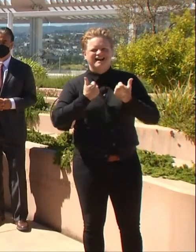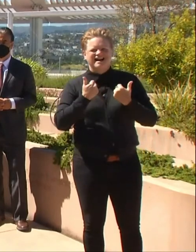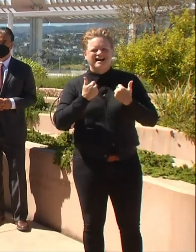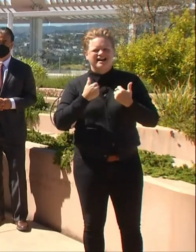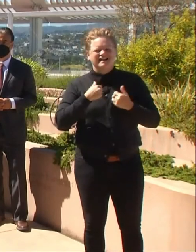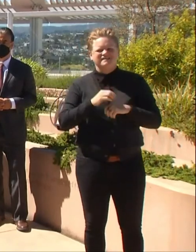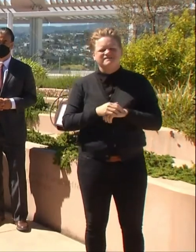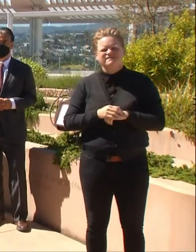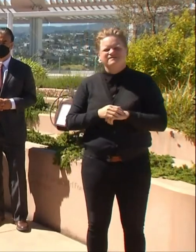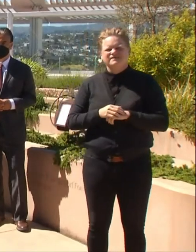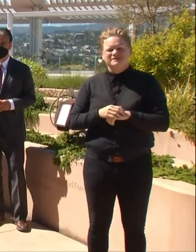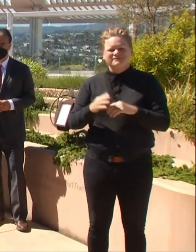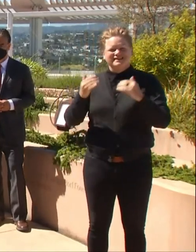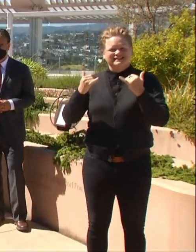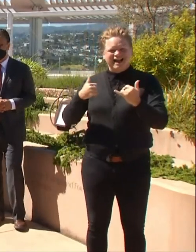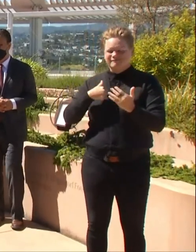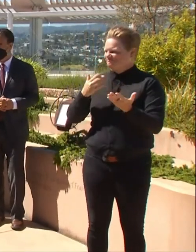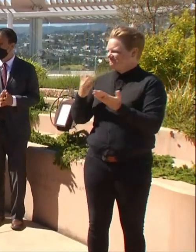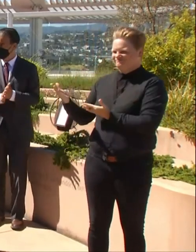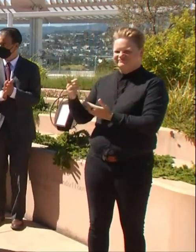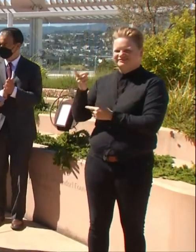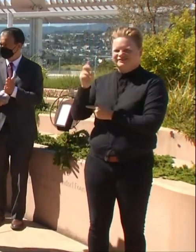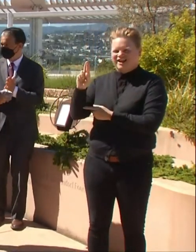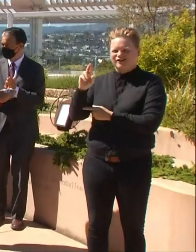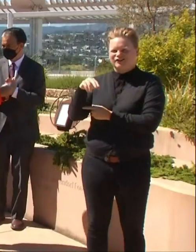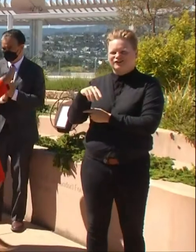Dr. Andre Campbell.